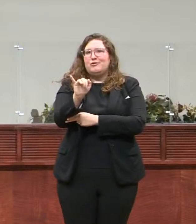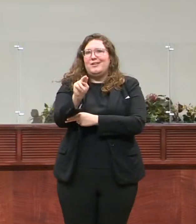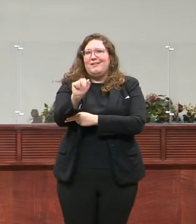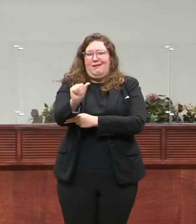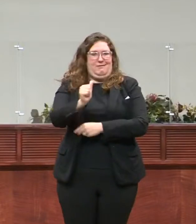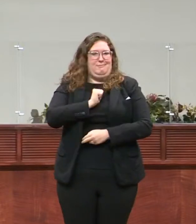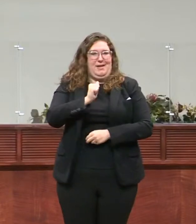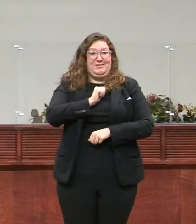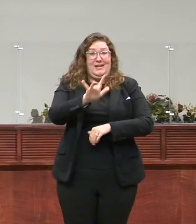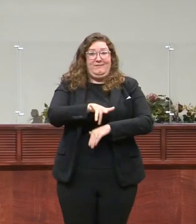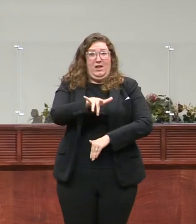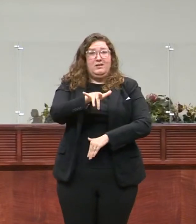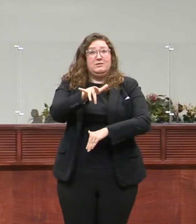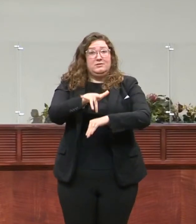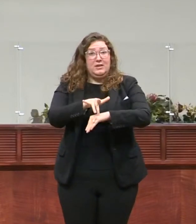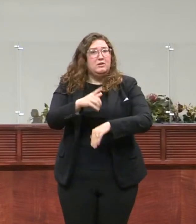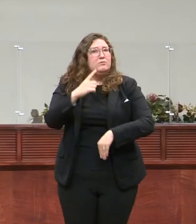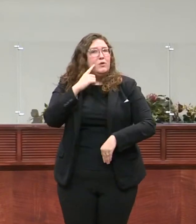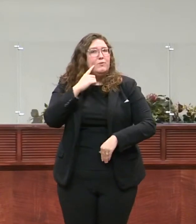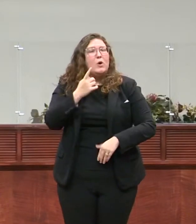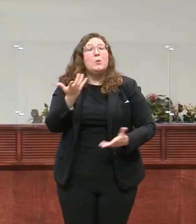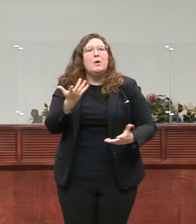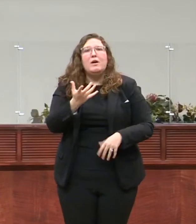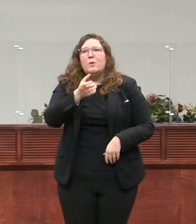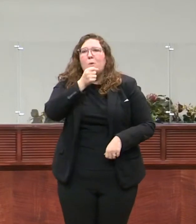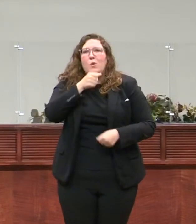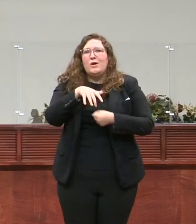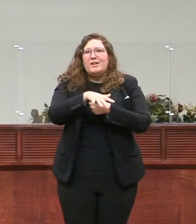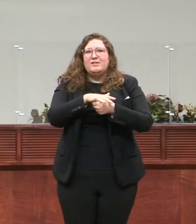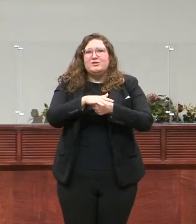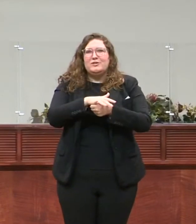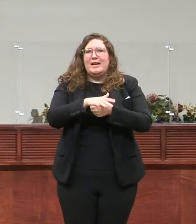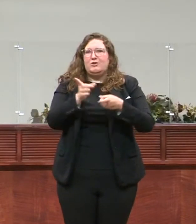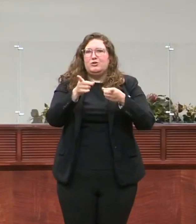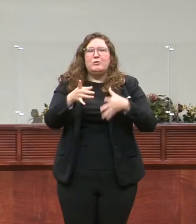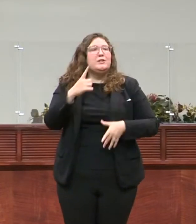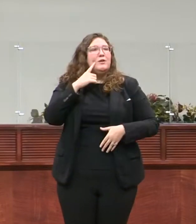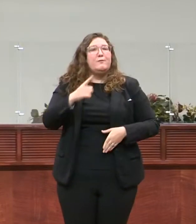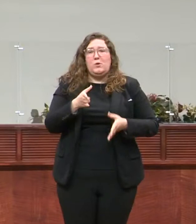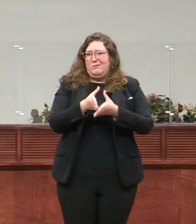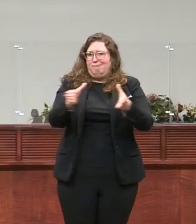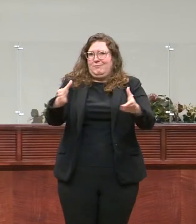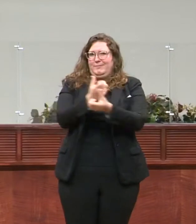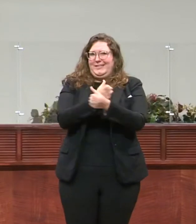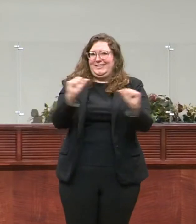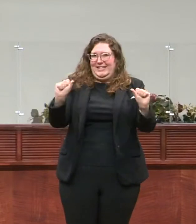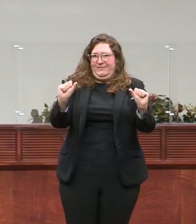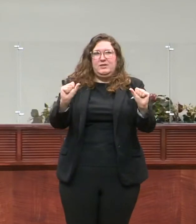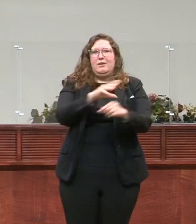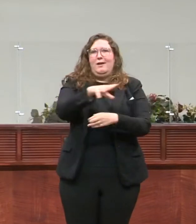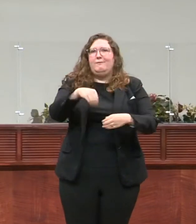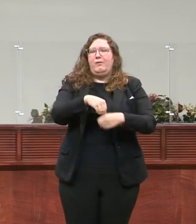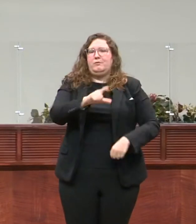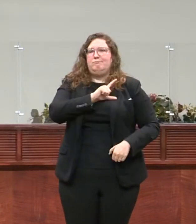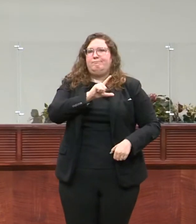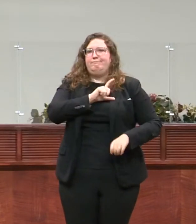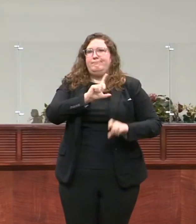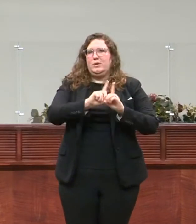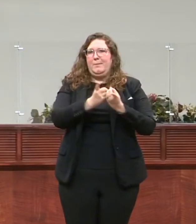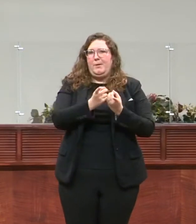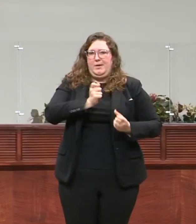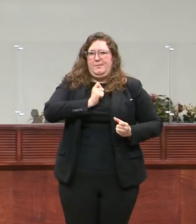Orange County Director of Public Safety, along with the sheriff at the time and the regional FDLE director, into